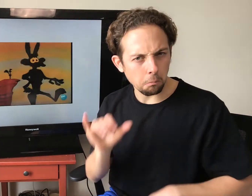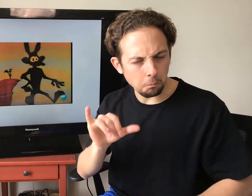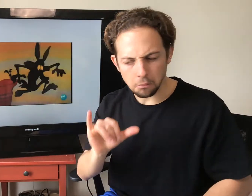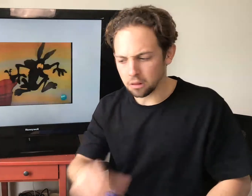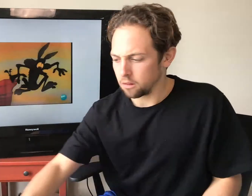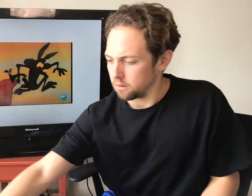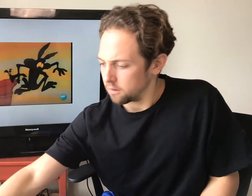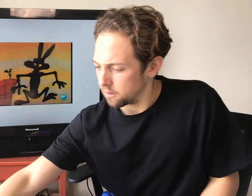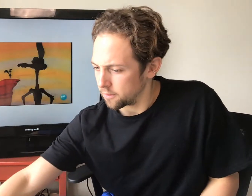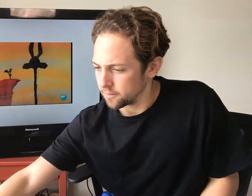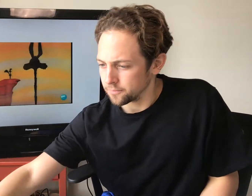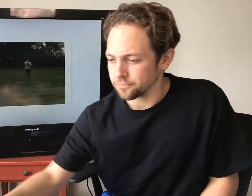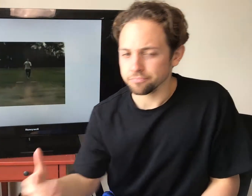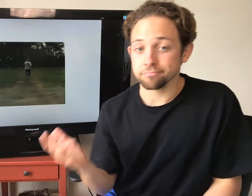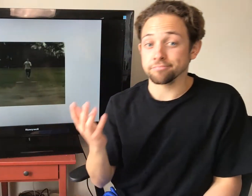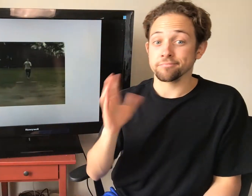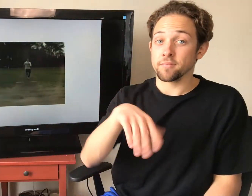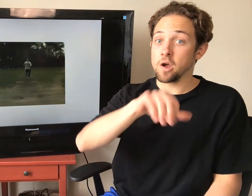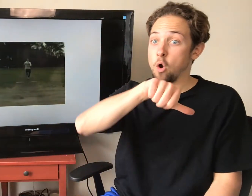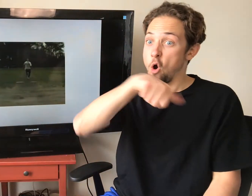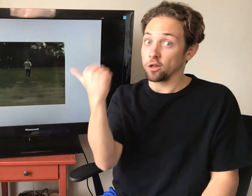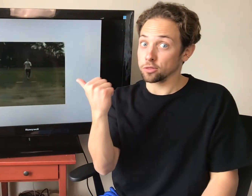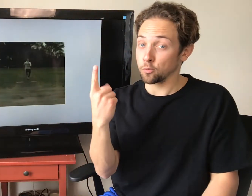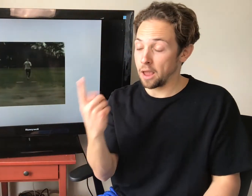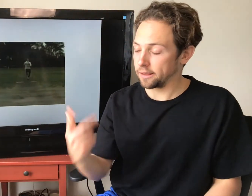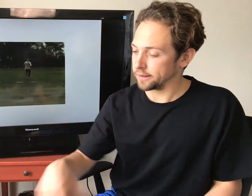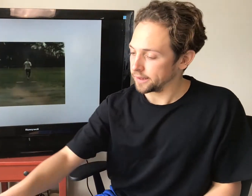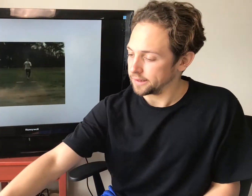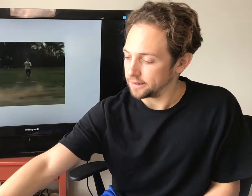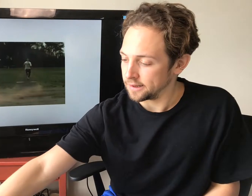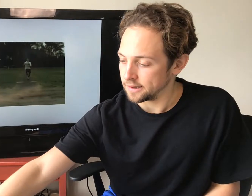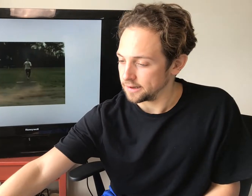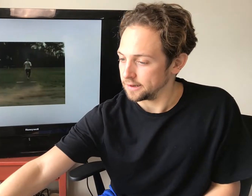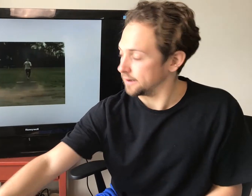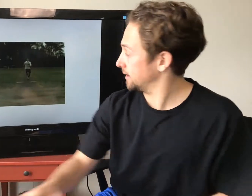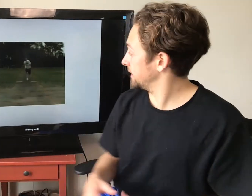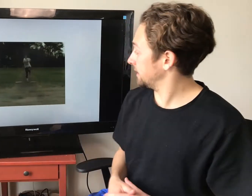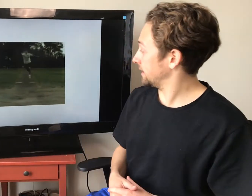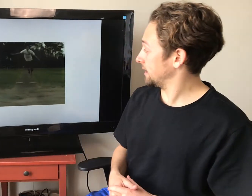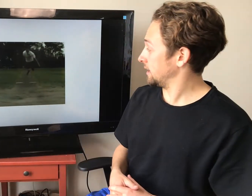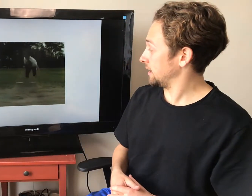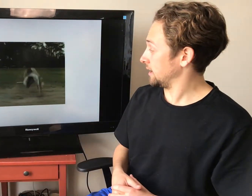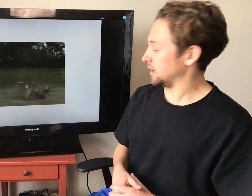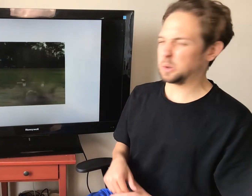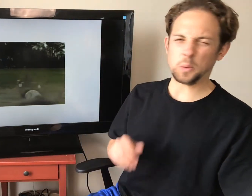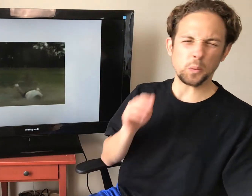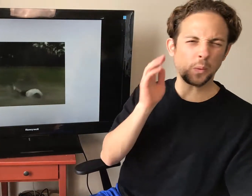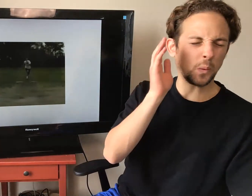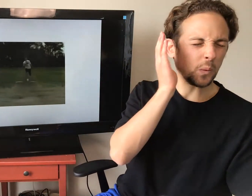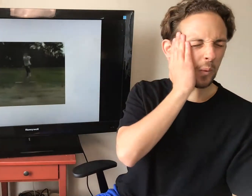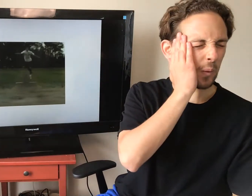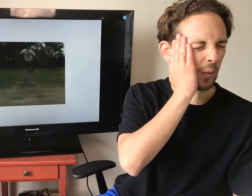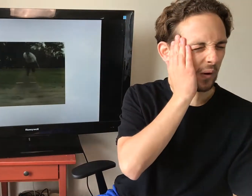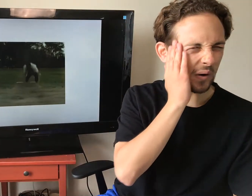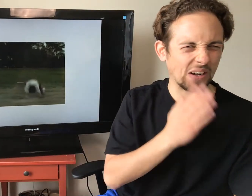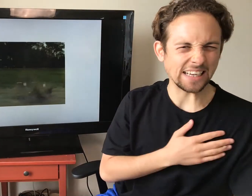So he didn't fly, I guess. He fell down to the ground. And then another example.